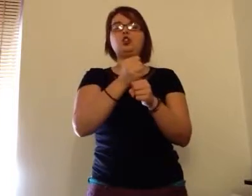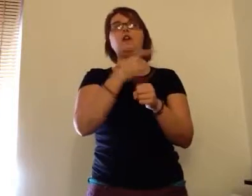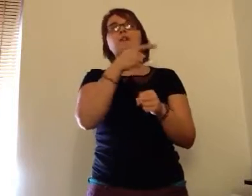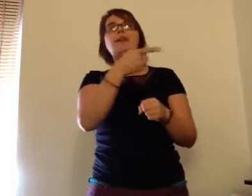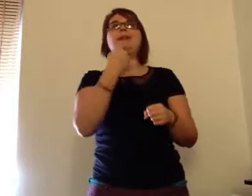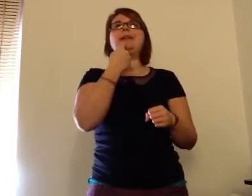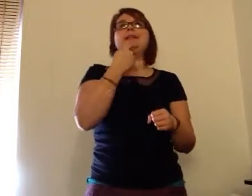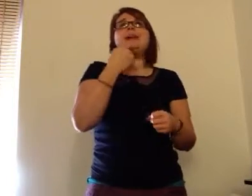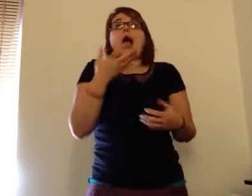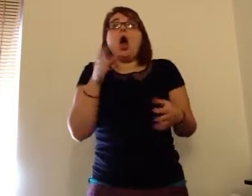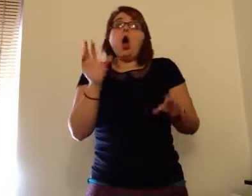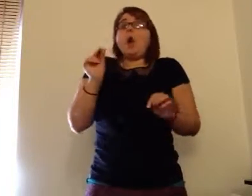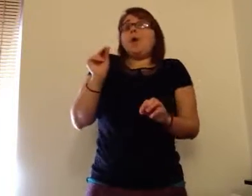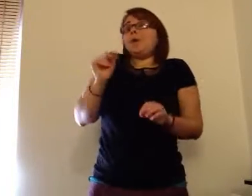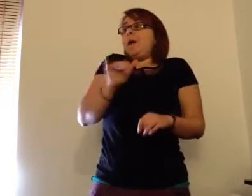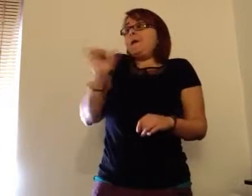he obviously didn't drink it that I know of.